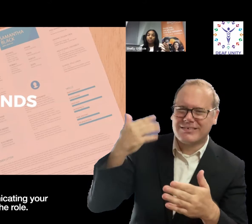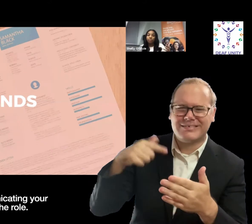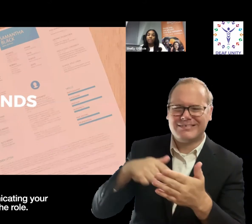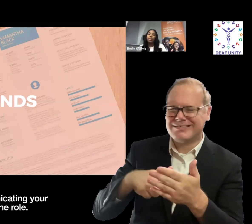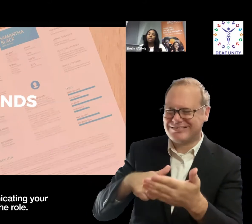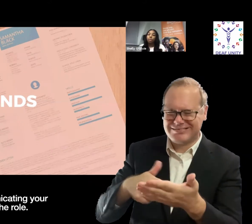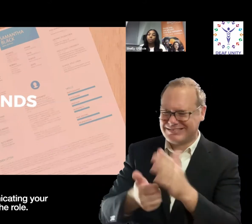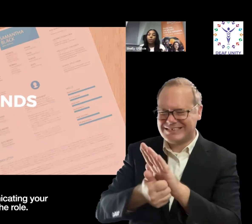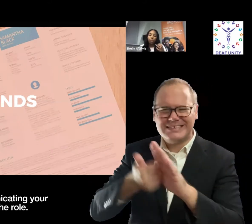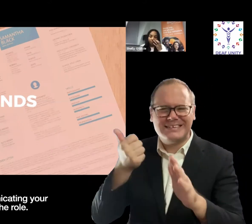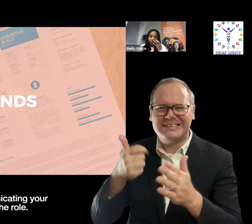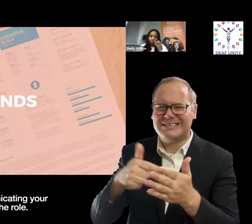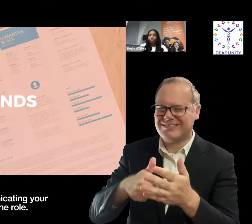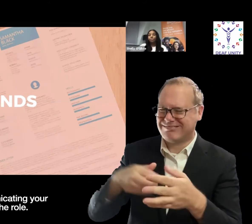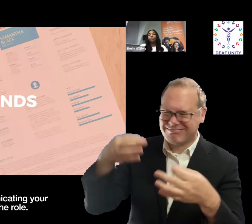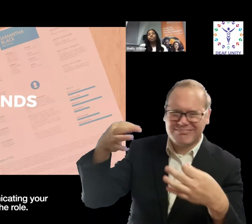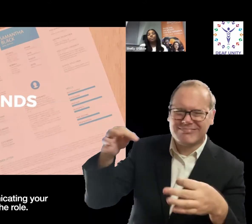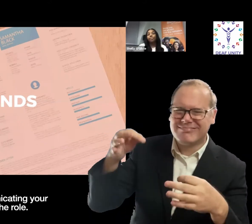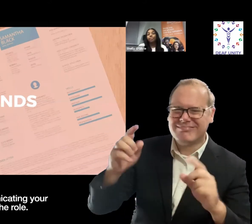kind of affinity for the role.